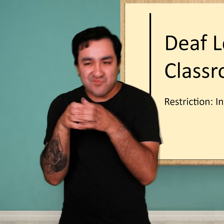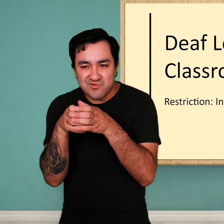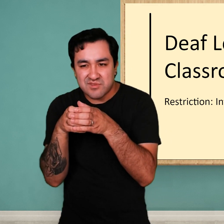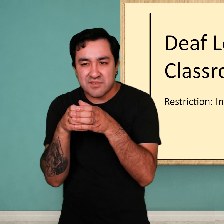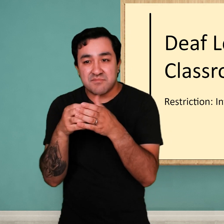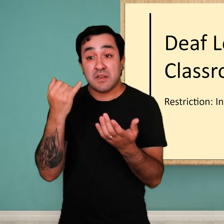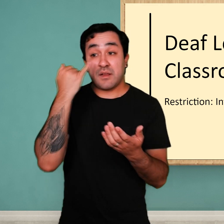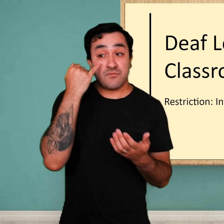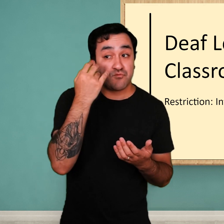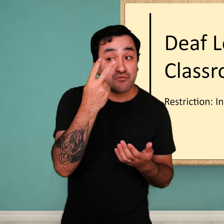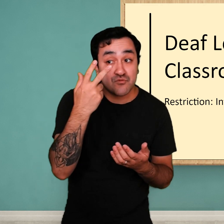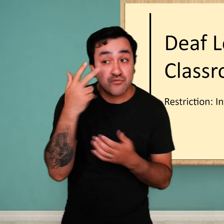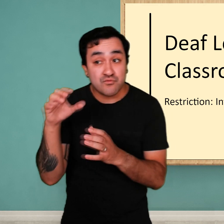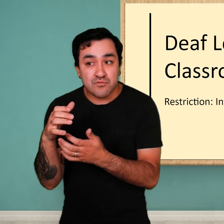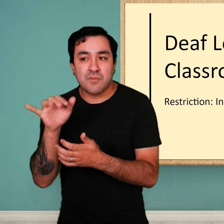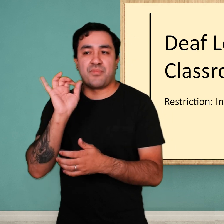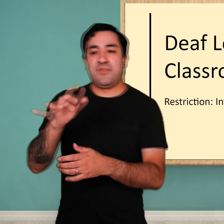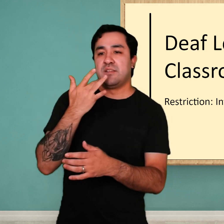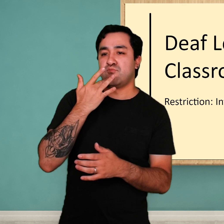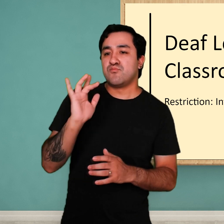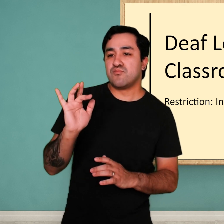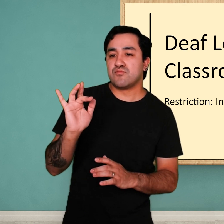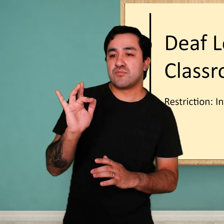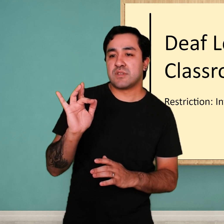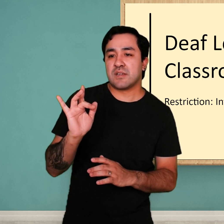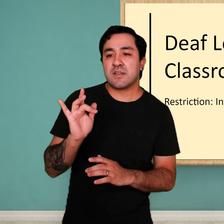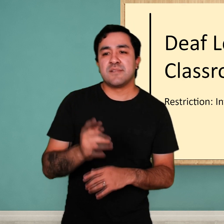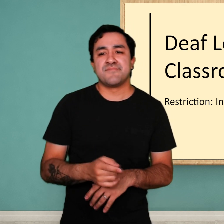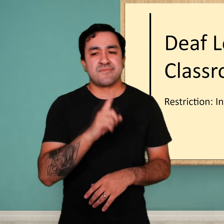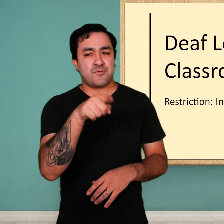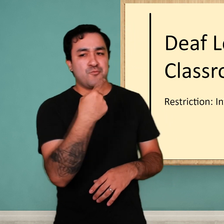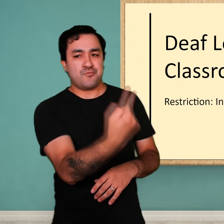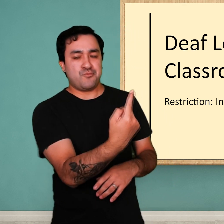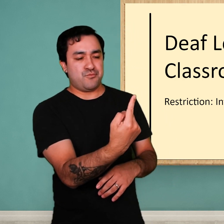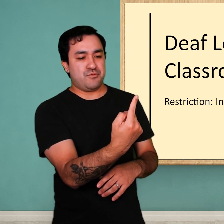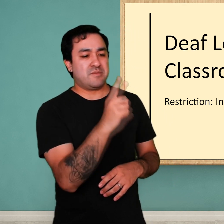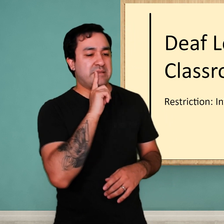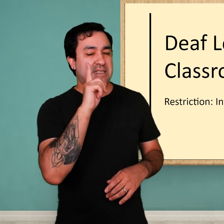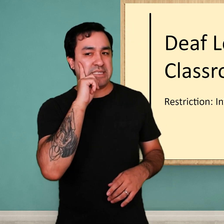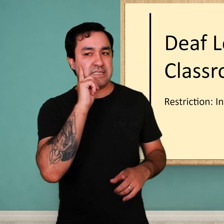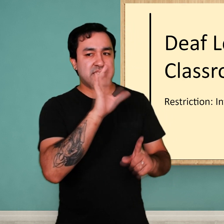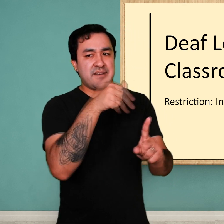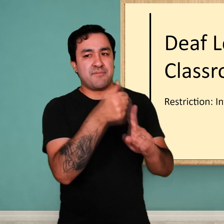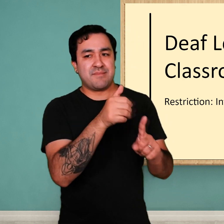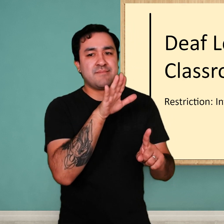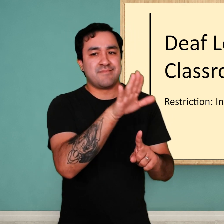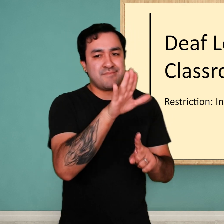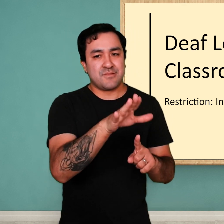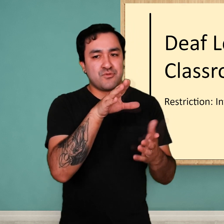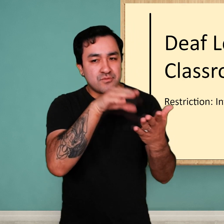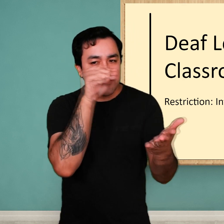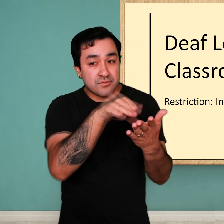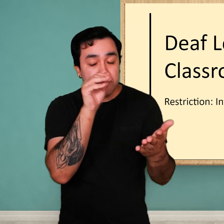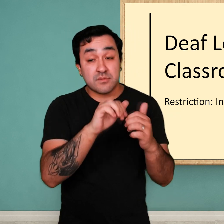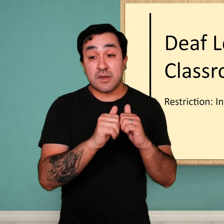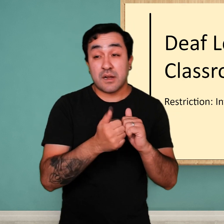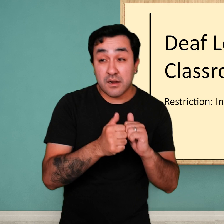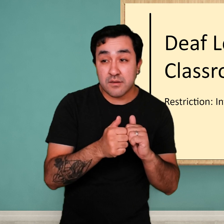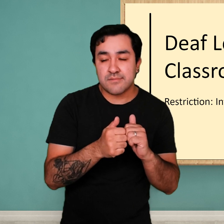Let's start with mainstream programs. Deaf students who attend a mainstream program are in an environment where nobody is like them. They are